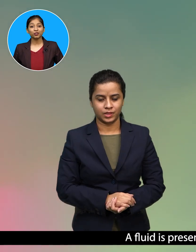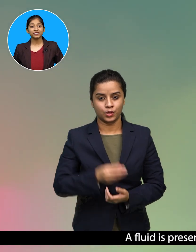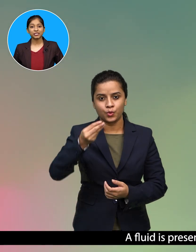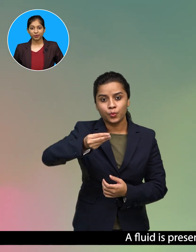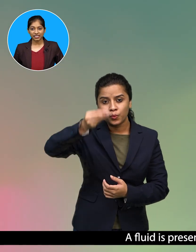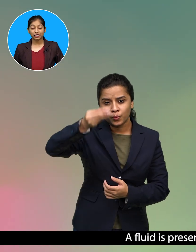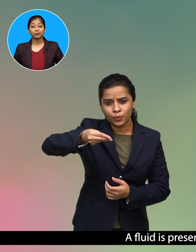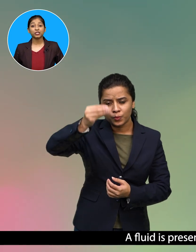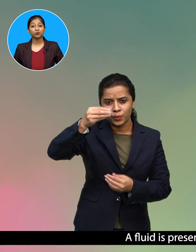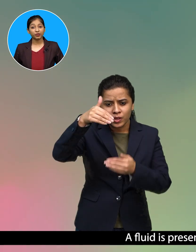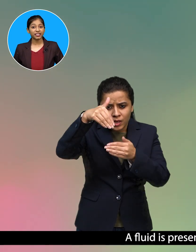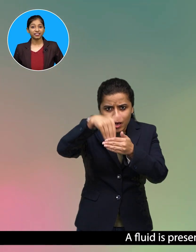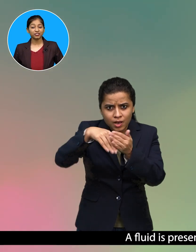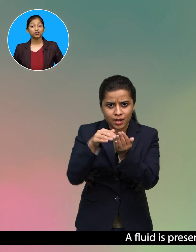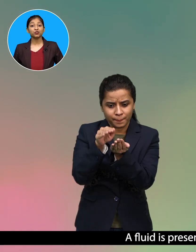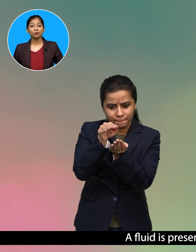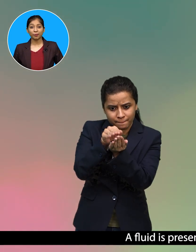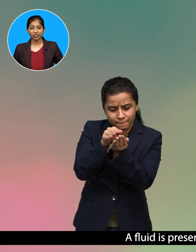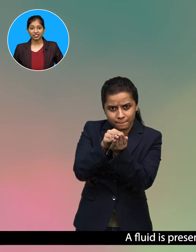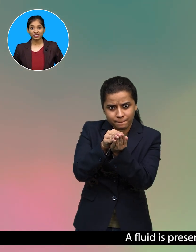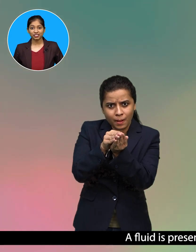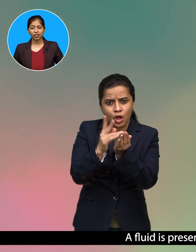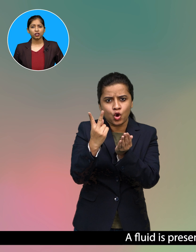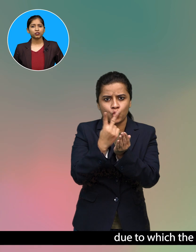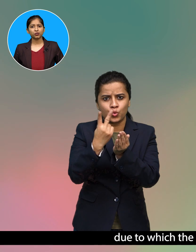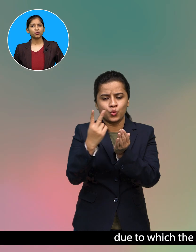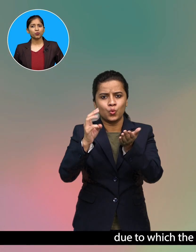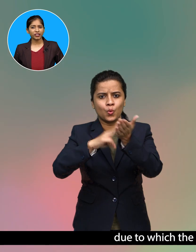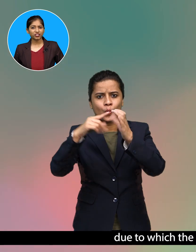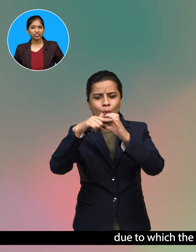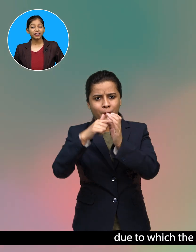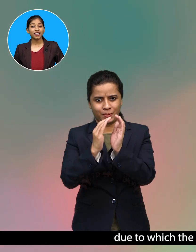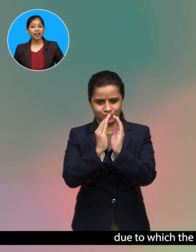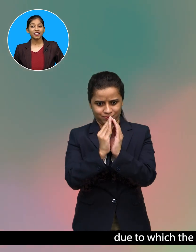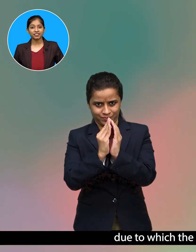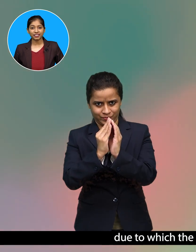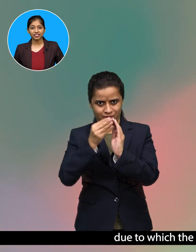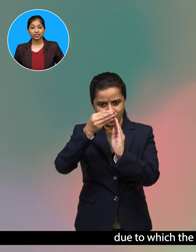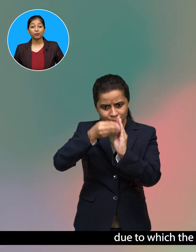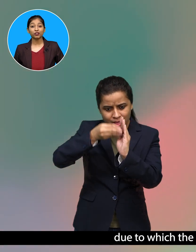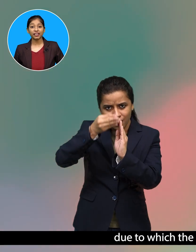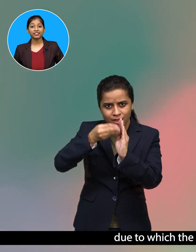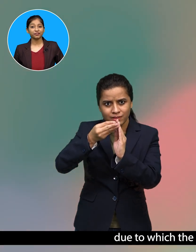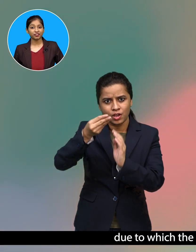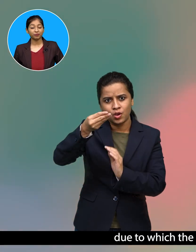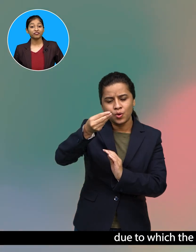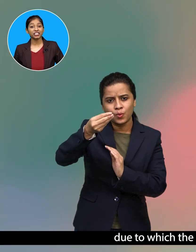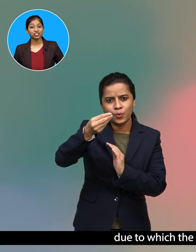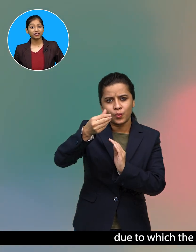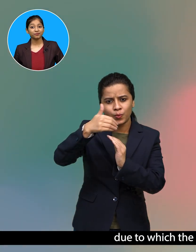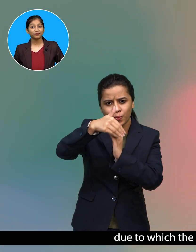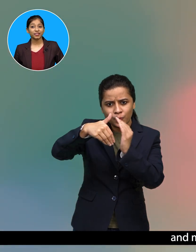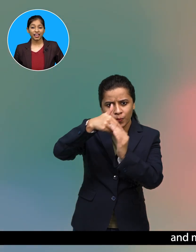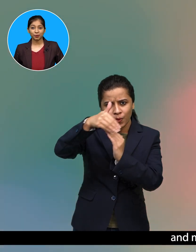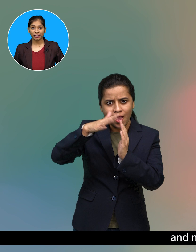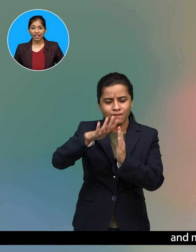A fluid is present between two membranes, due to which the heart is protected from